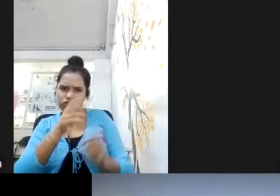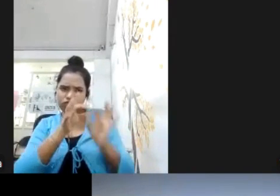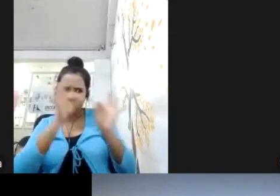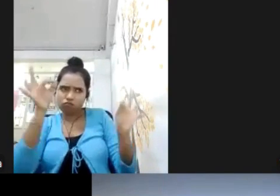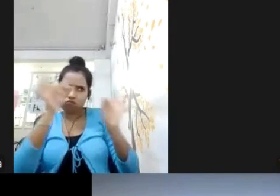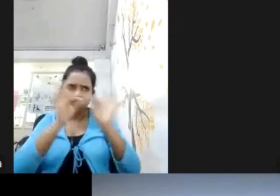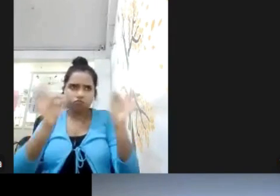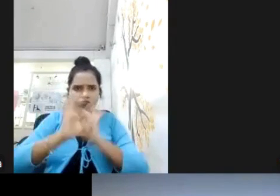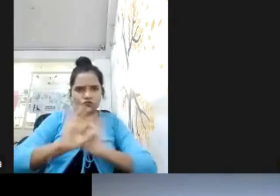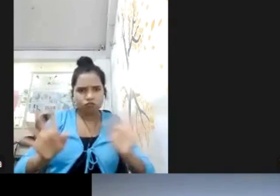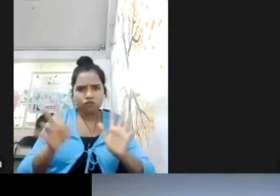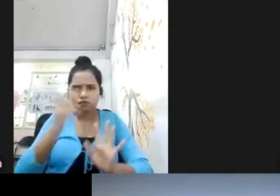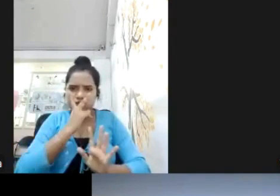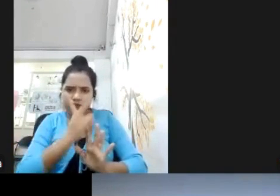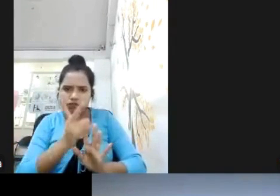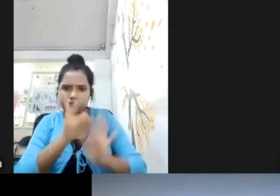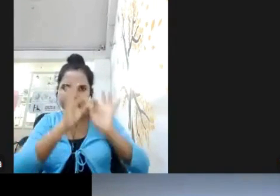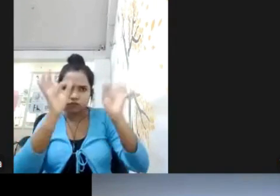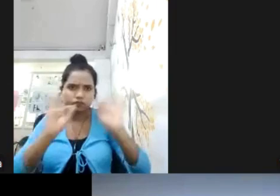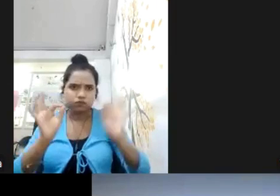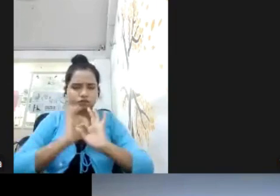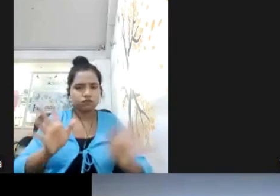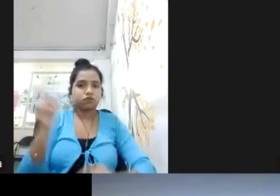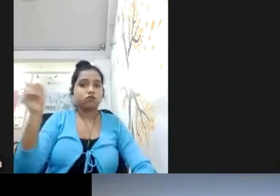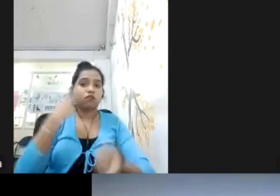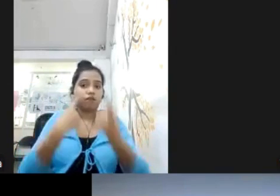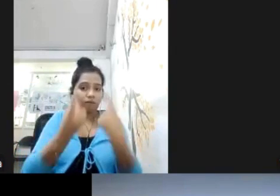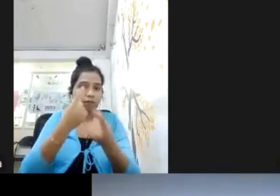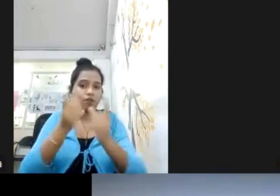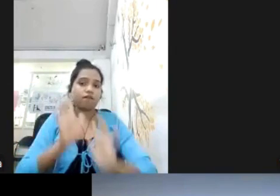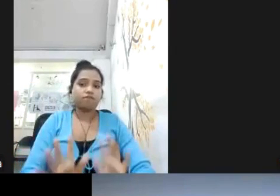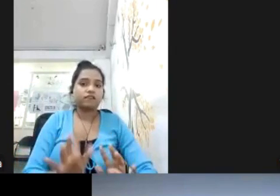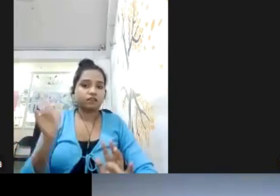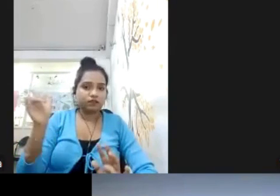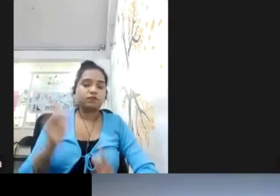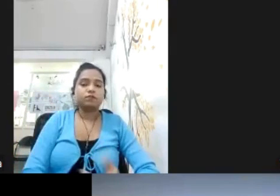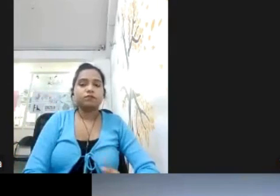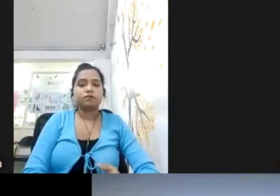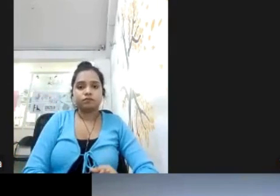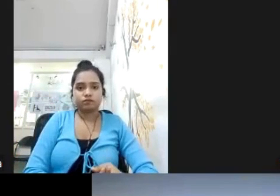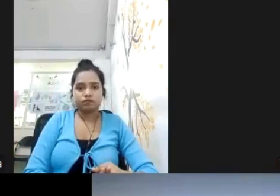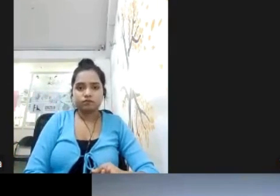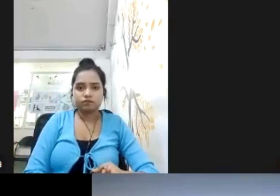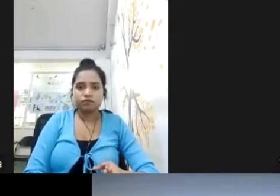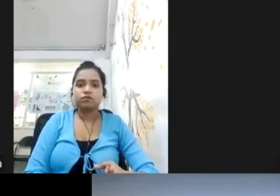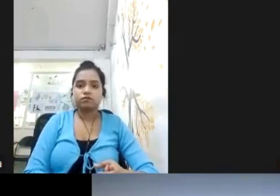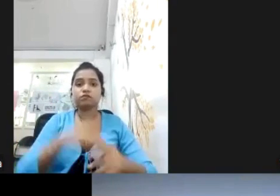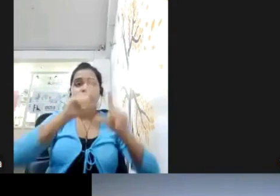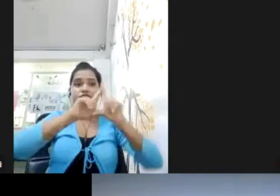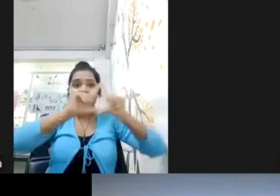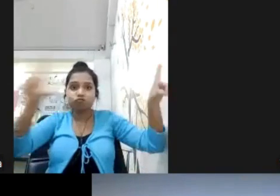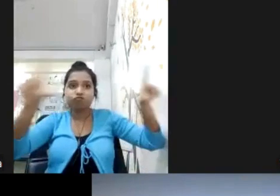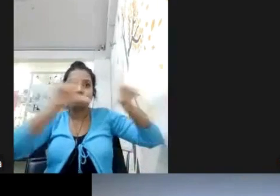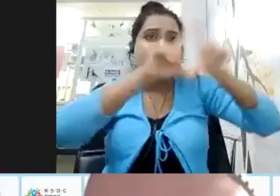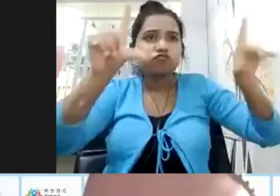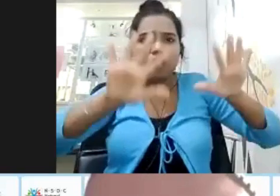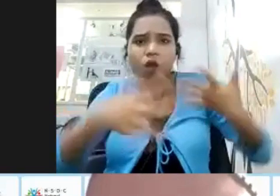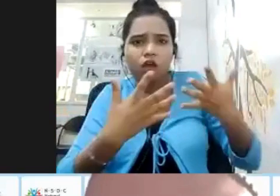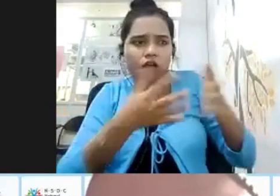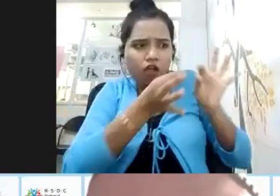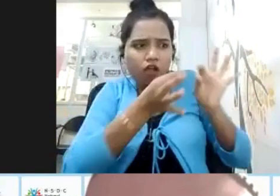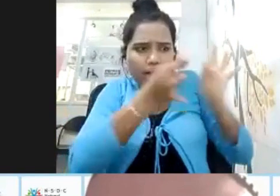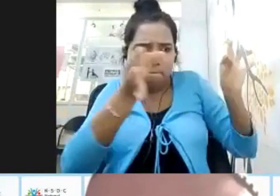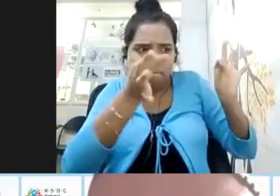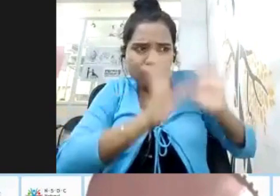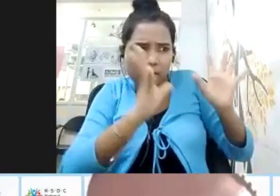right. They just measure at the top of the uh, wall where they put the wallpaper or whether there is covered with anything